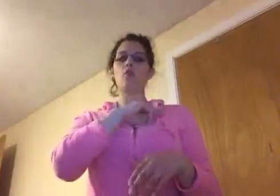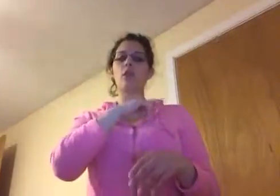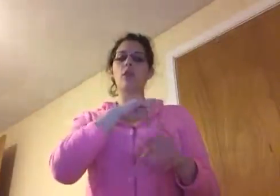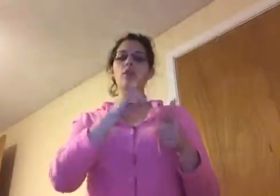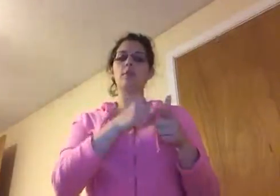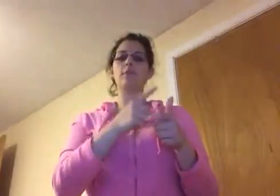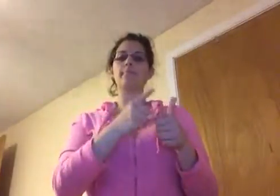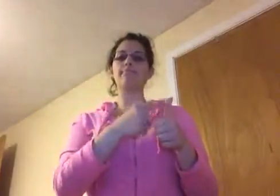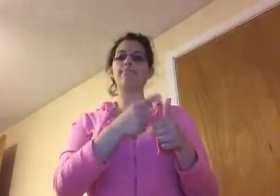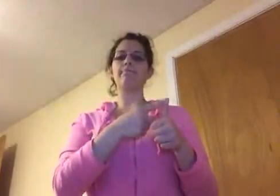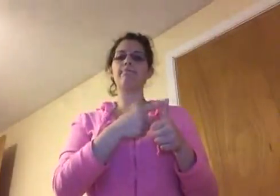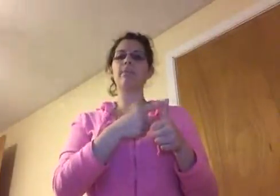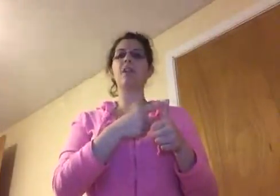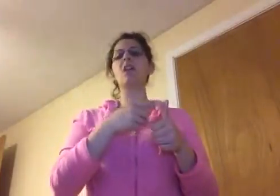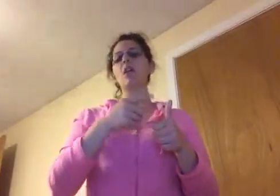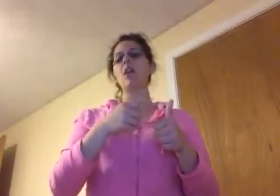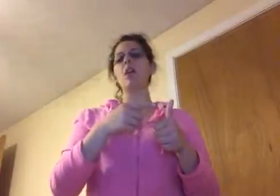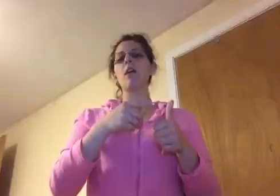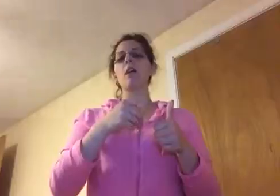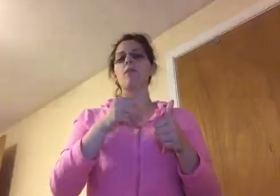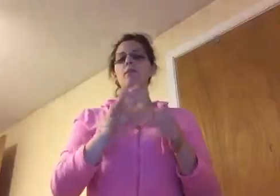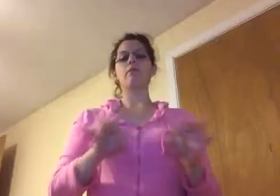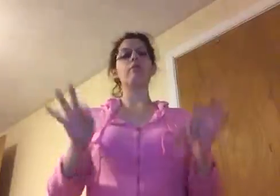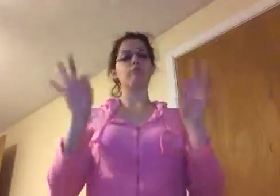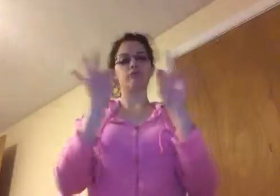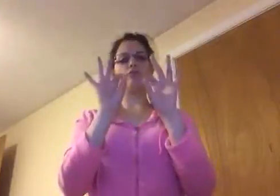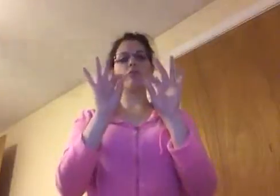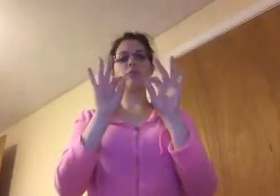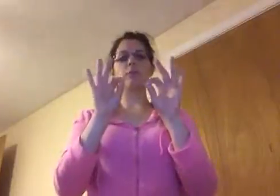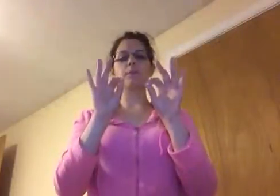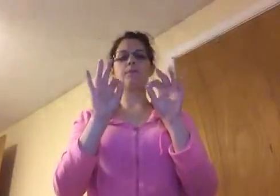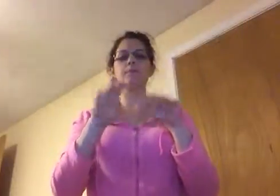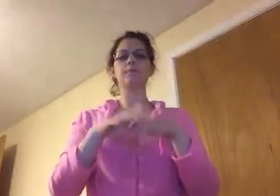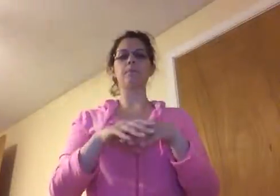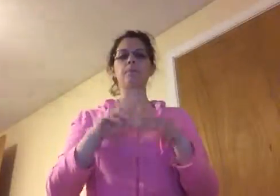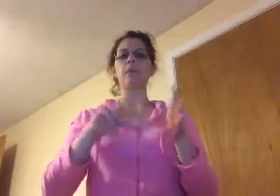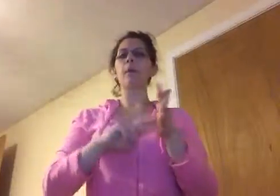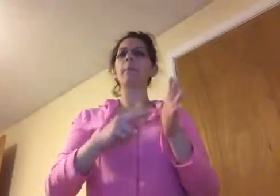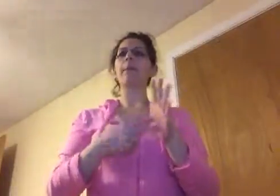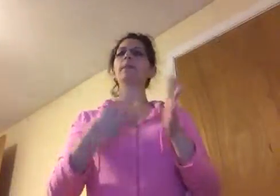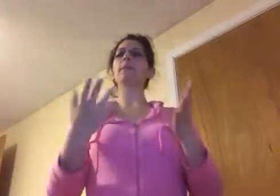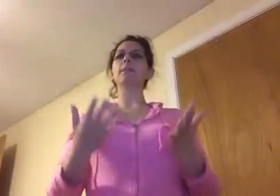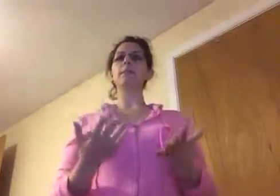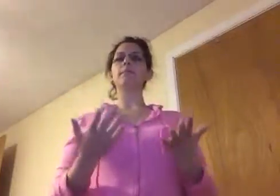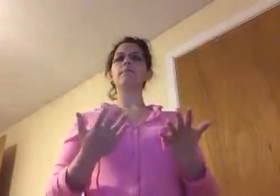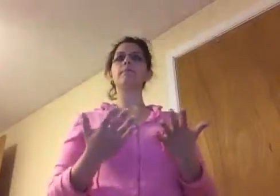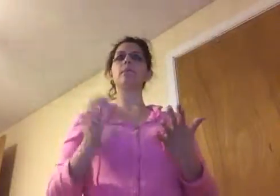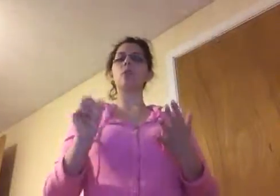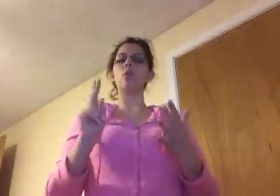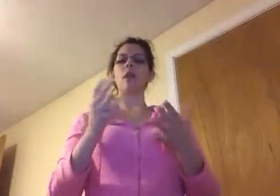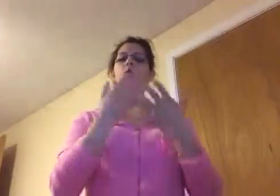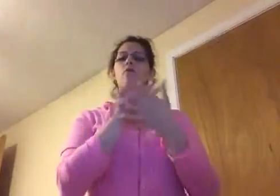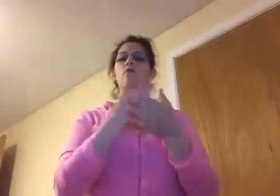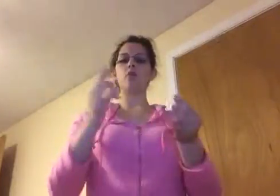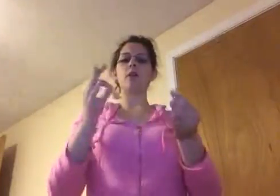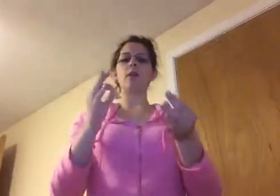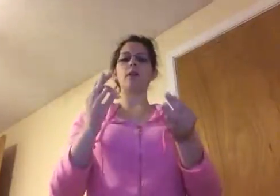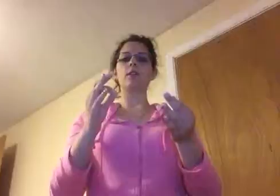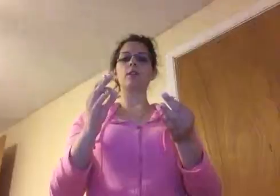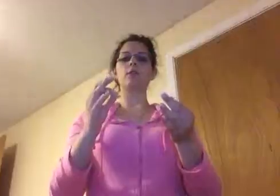political freedom. But what this meant was, just because they were coming here to be free to practice their own religion does not mean that the religion that